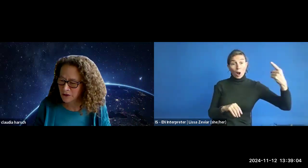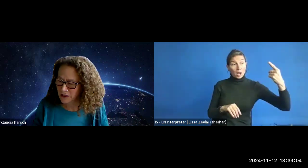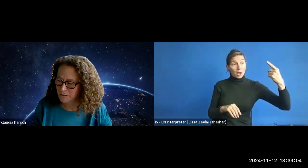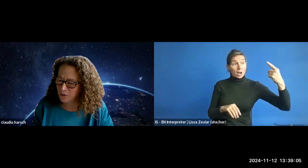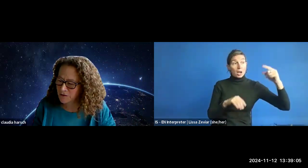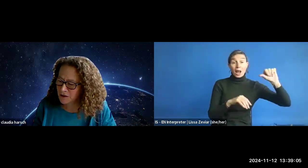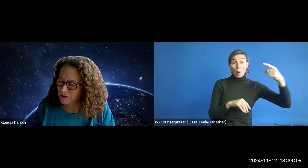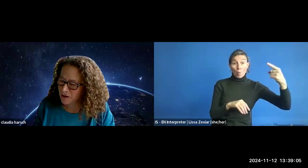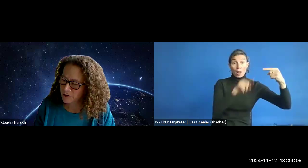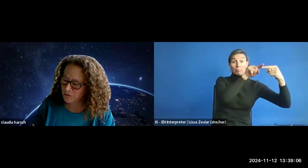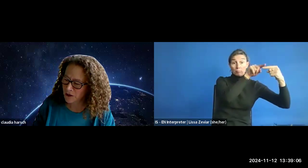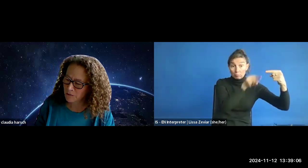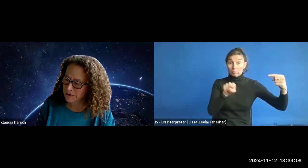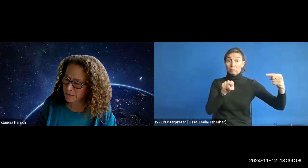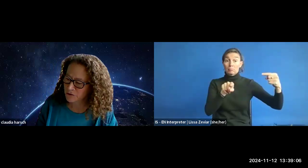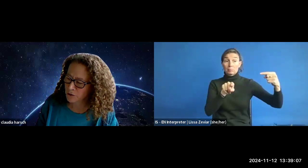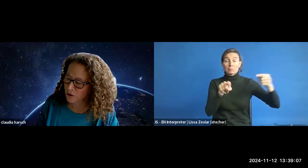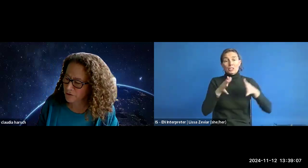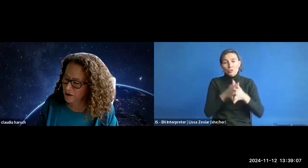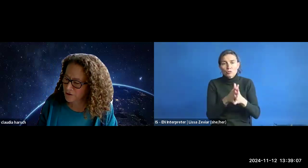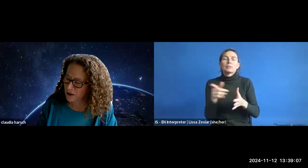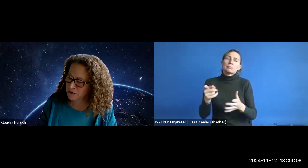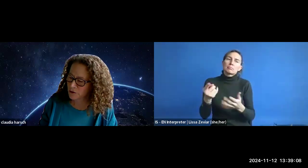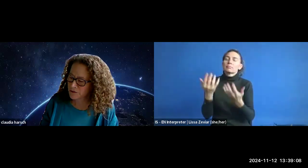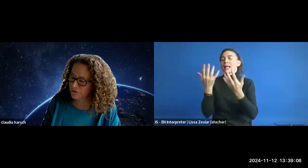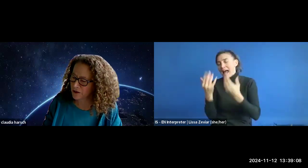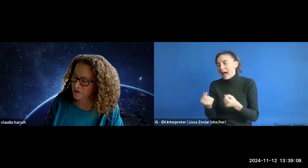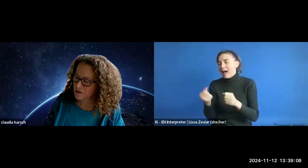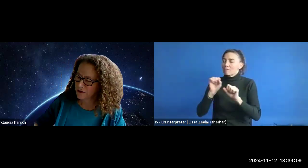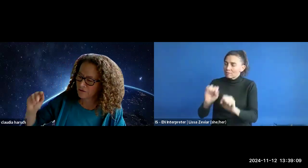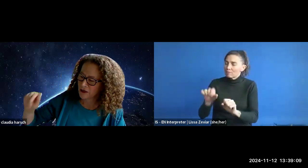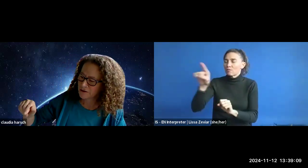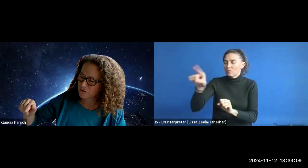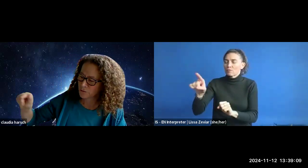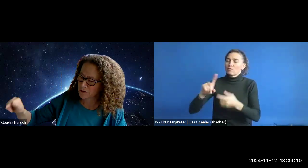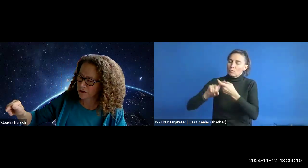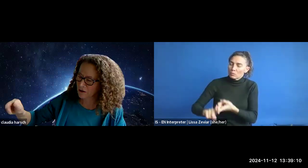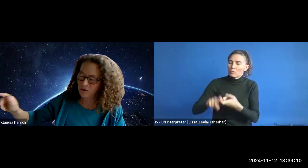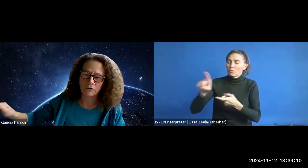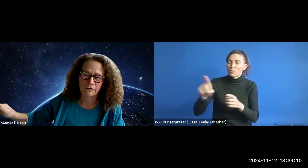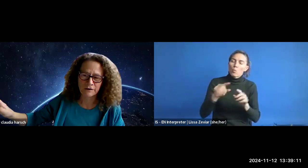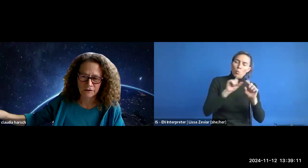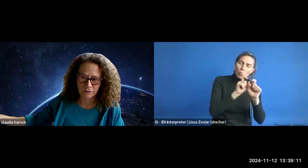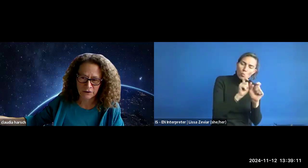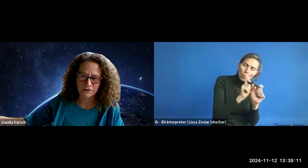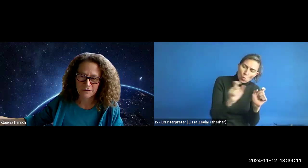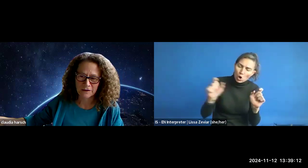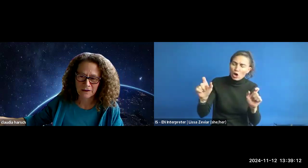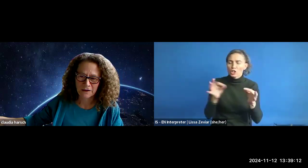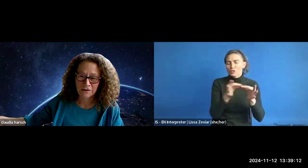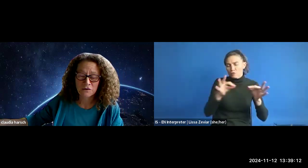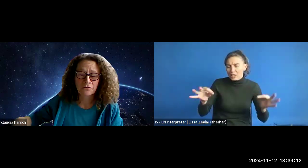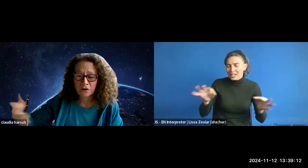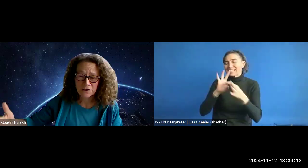the descriptor has a basic established vocabulary repertoire of isolated words and phrases related to particular concrete